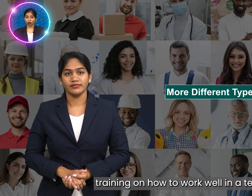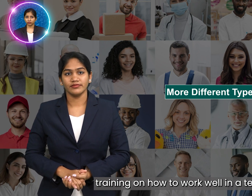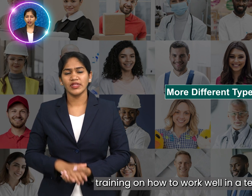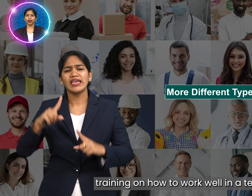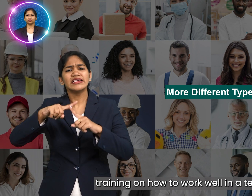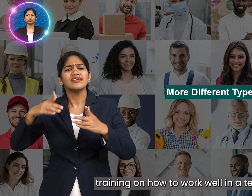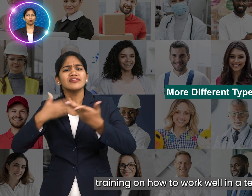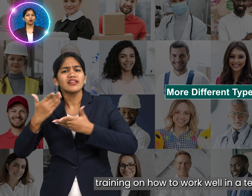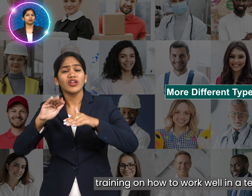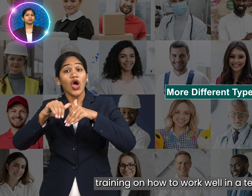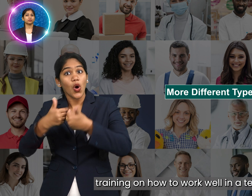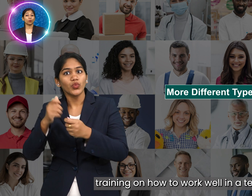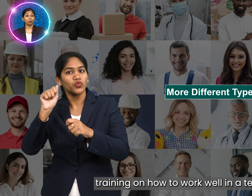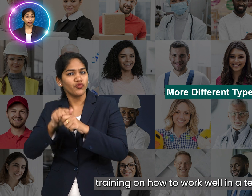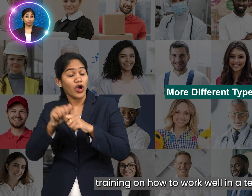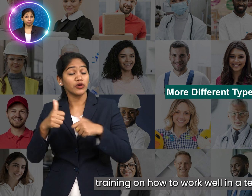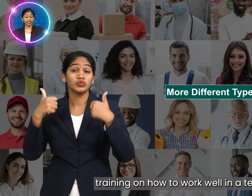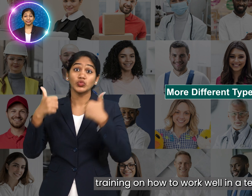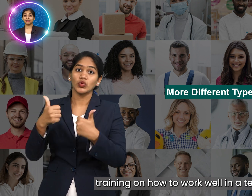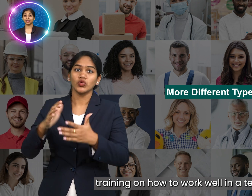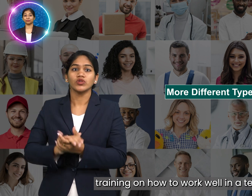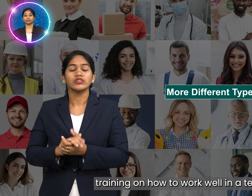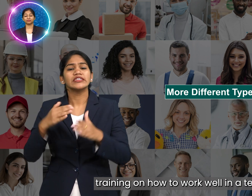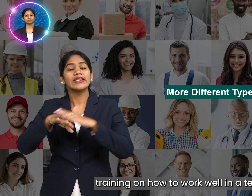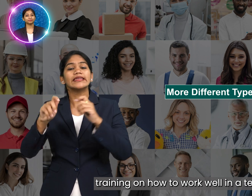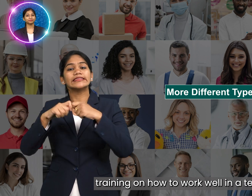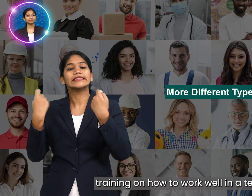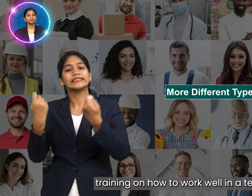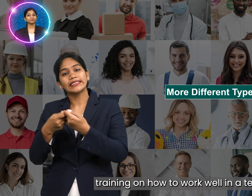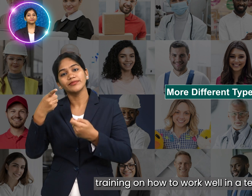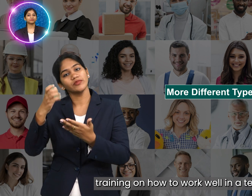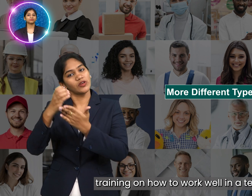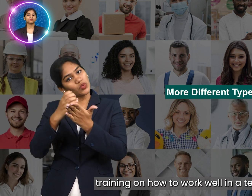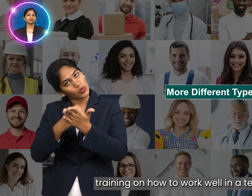training on how to work well in a team,